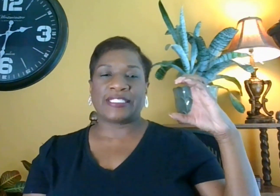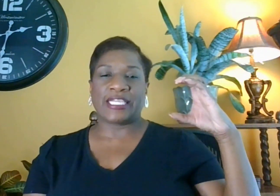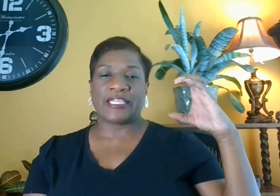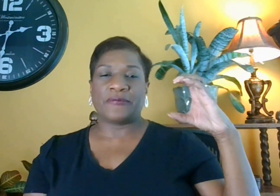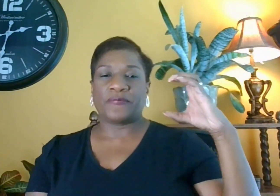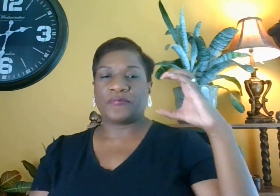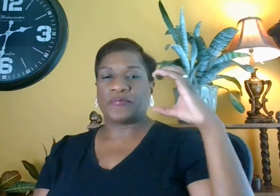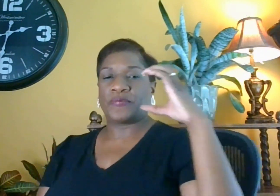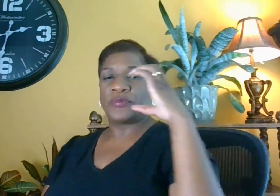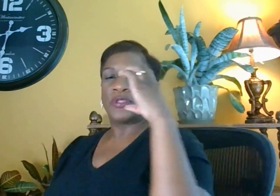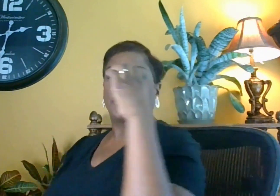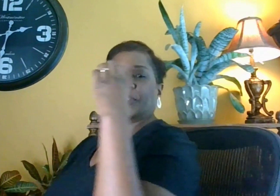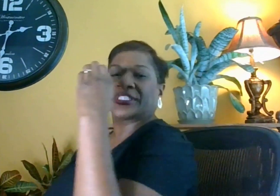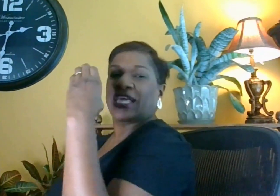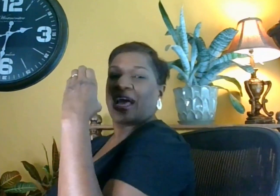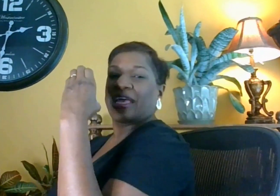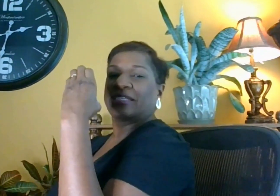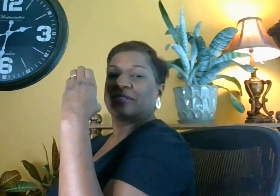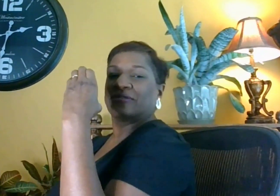C. To the side.